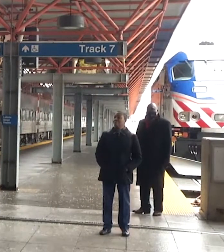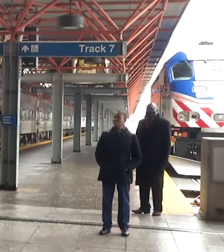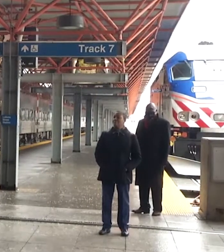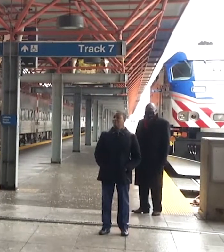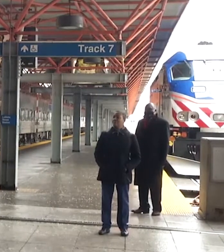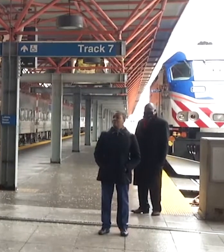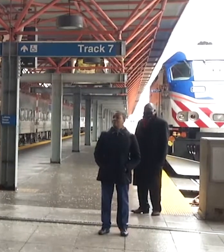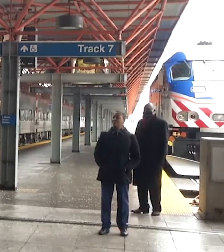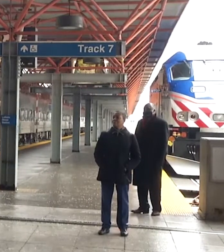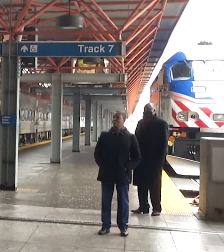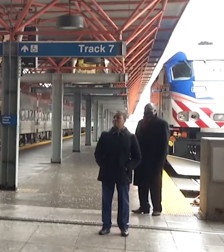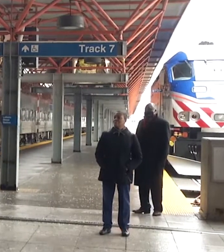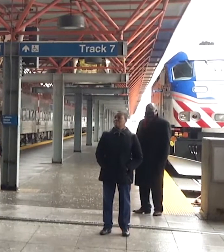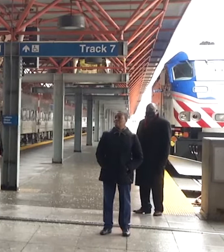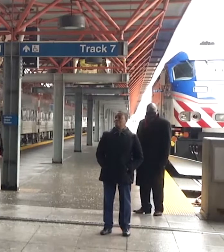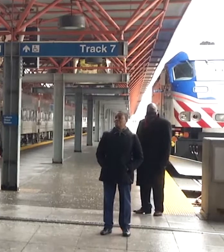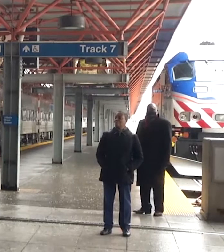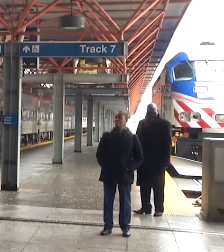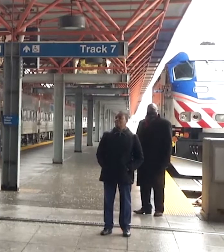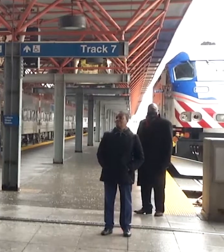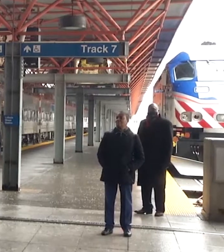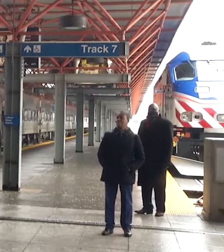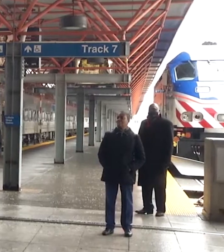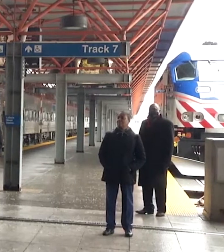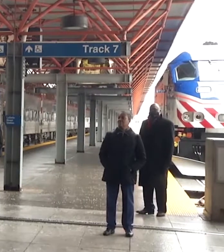Oh, good, okay.